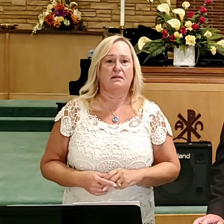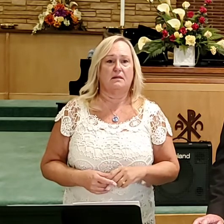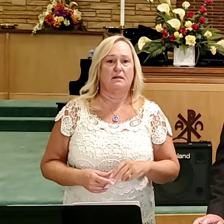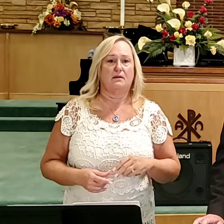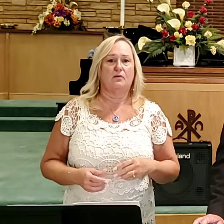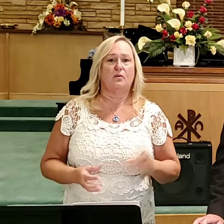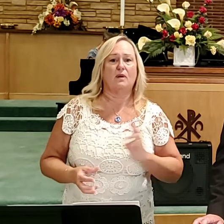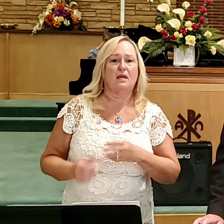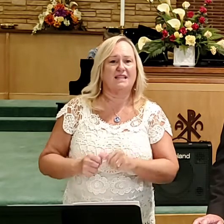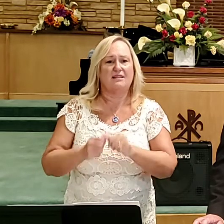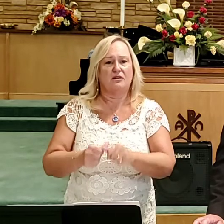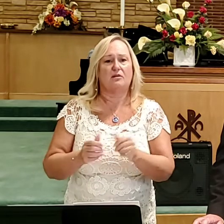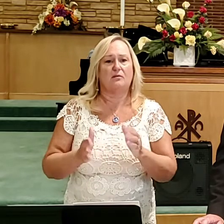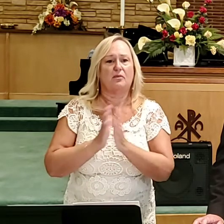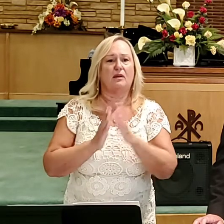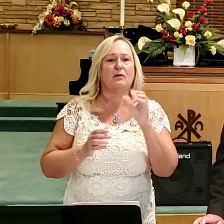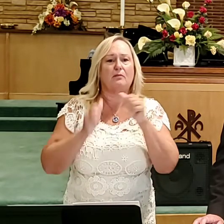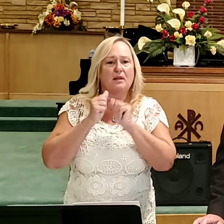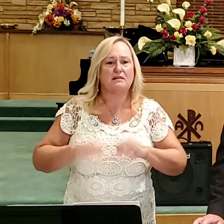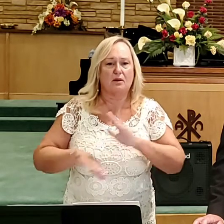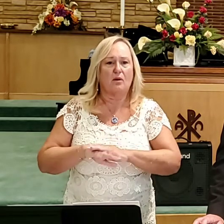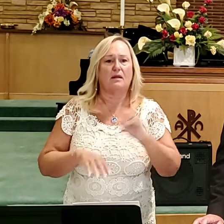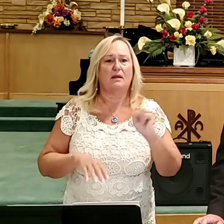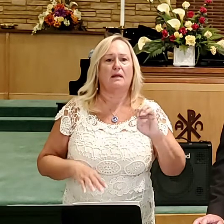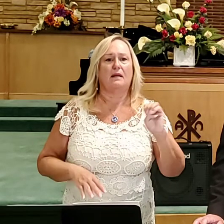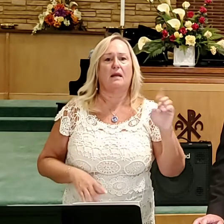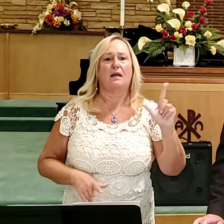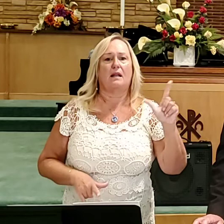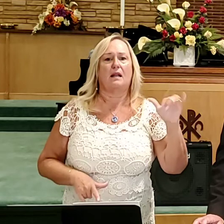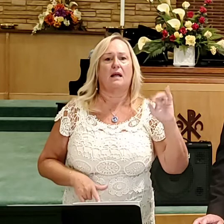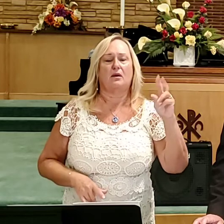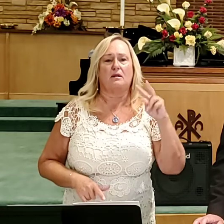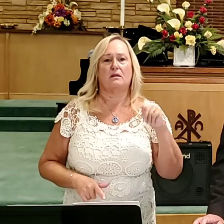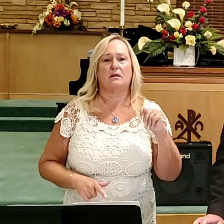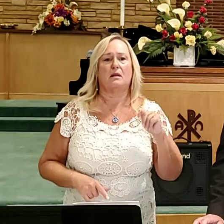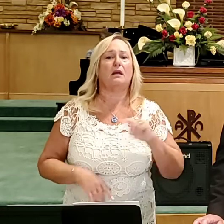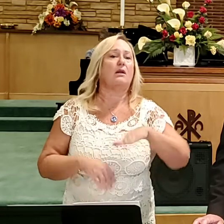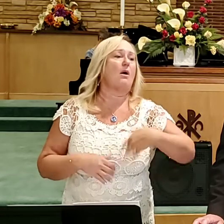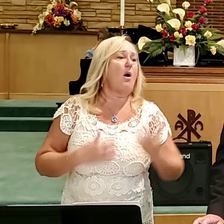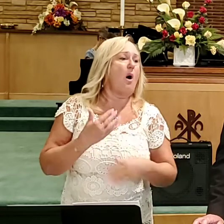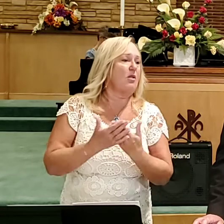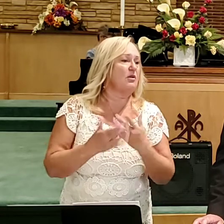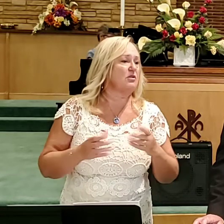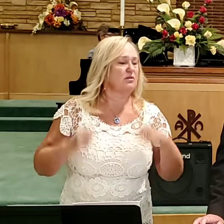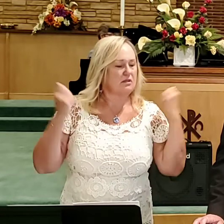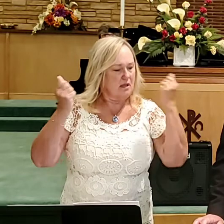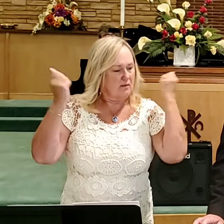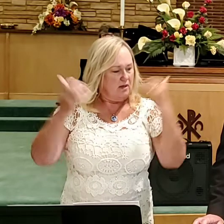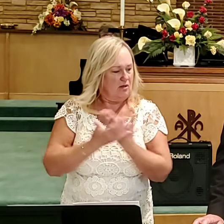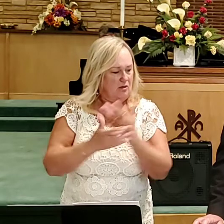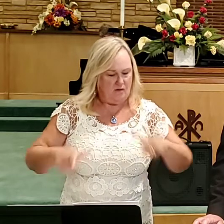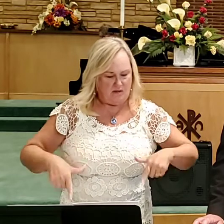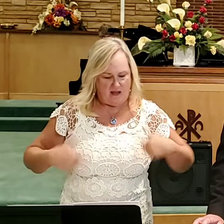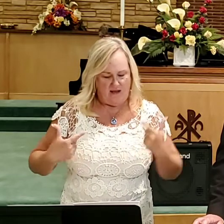And we continue to pray your blessings on Ellie and all those who are celebrating new